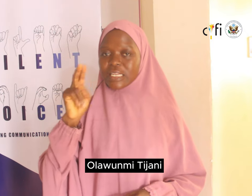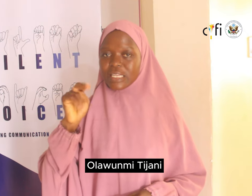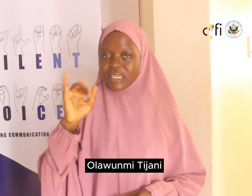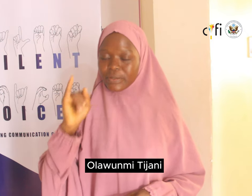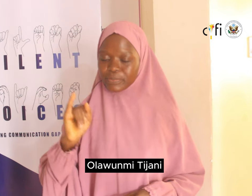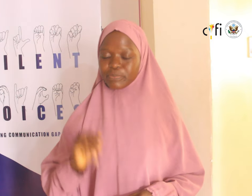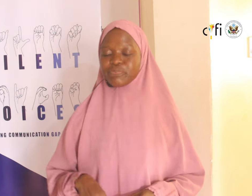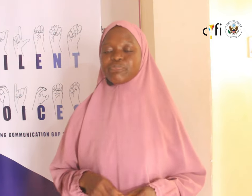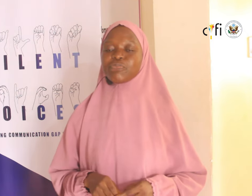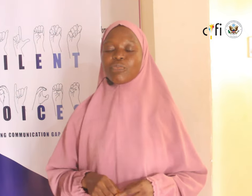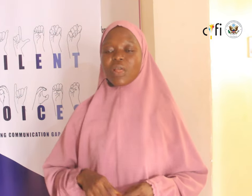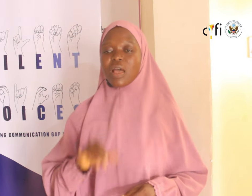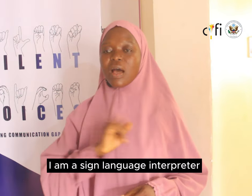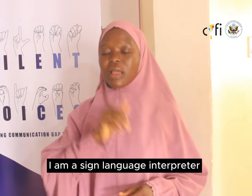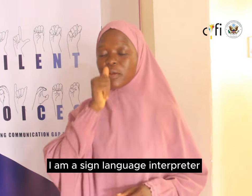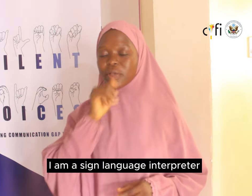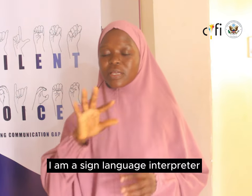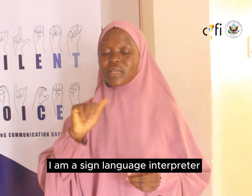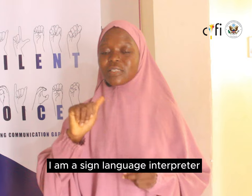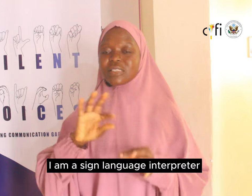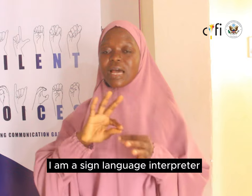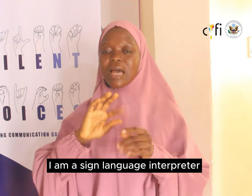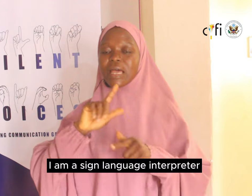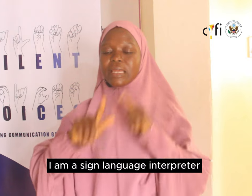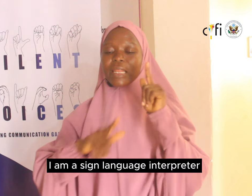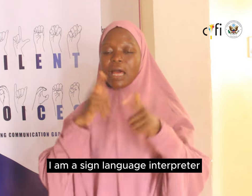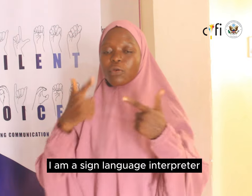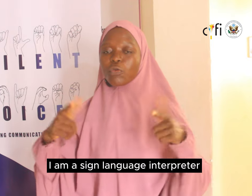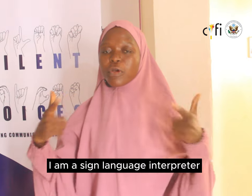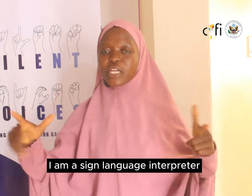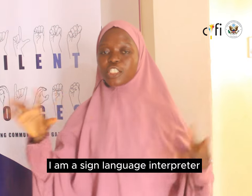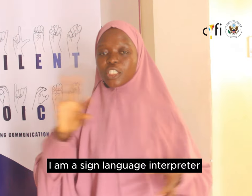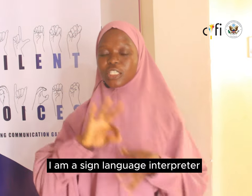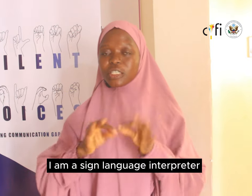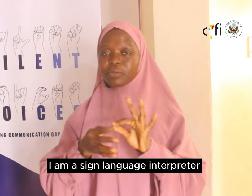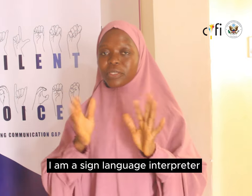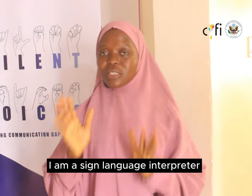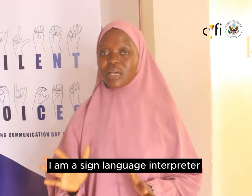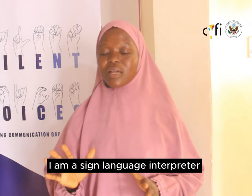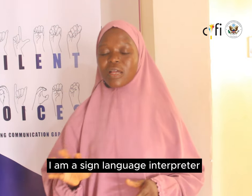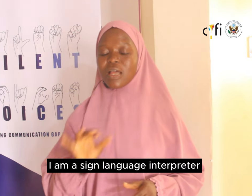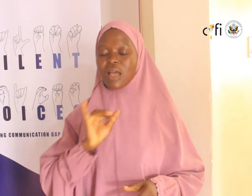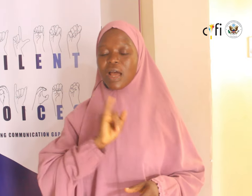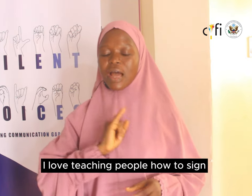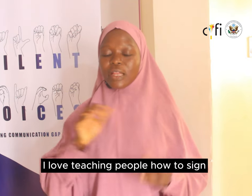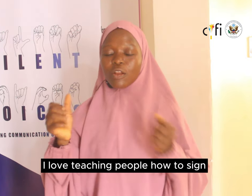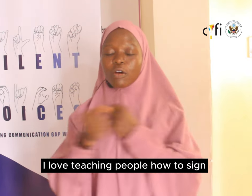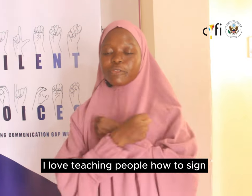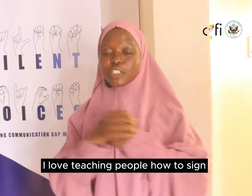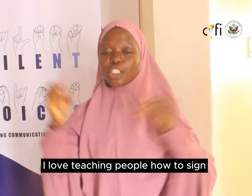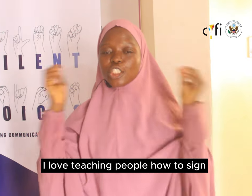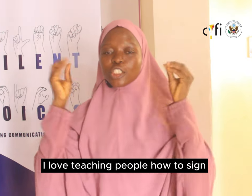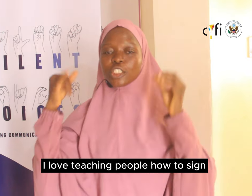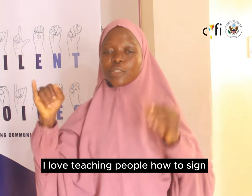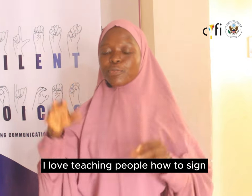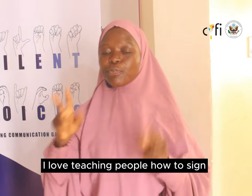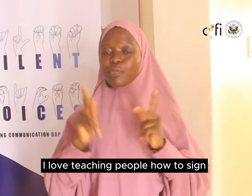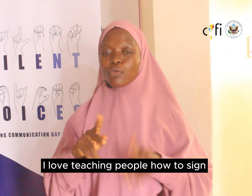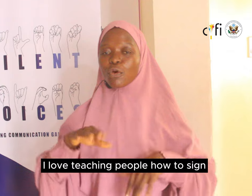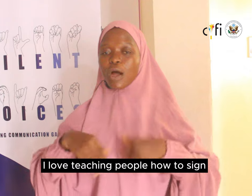Tijani. I am a sign language interpreter. I love teaching people how